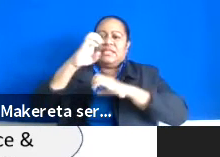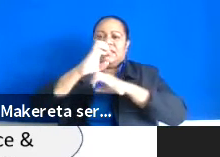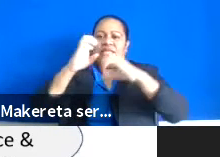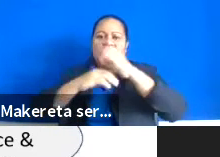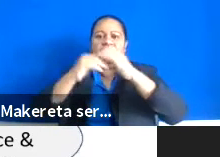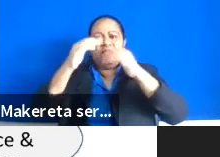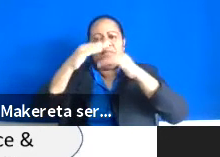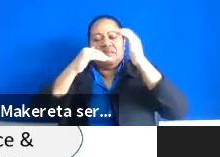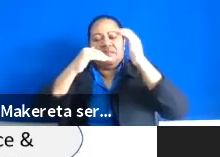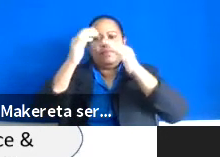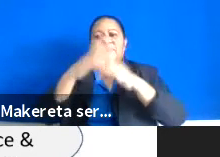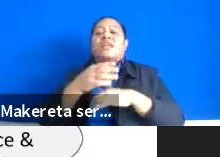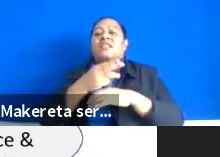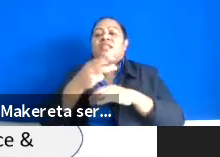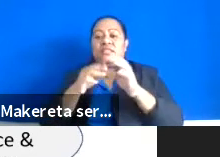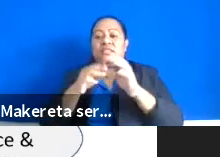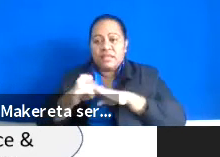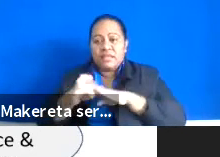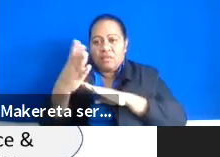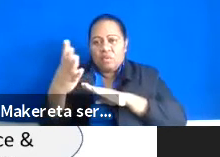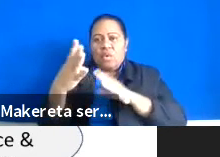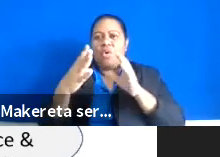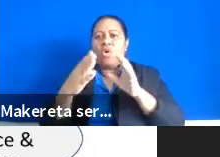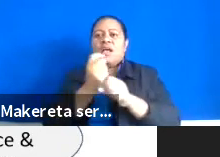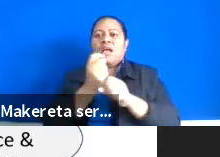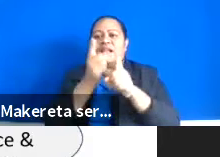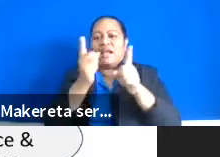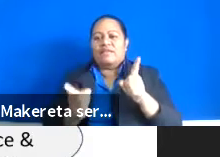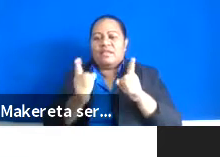governance and sustainability. Next slide.